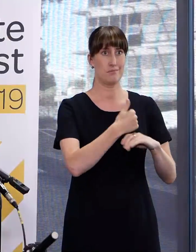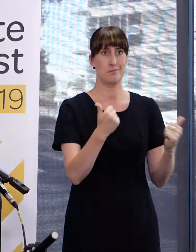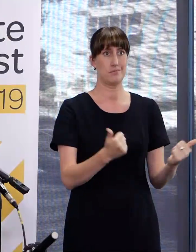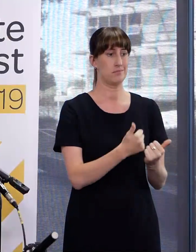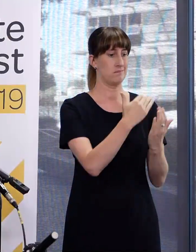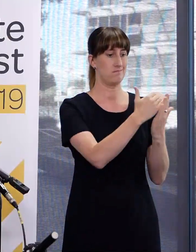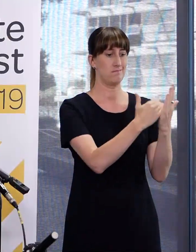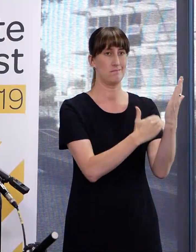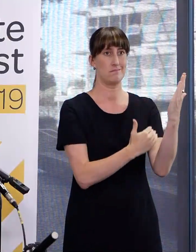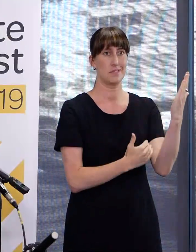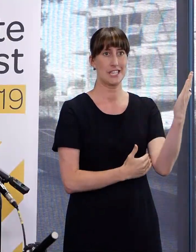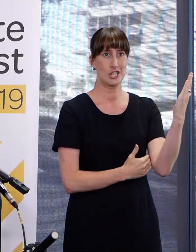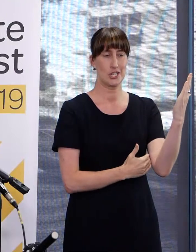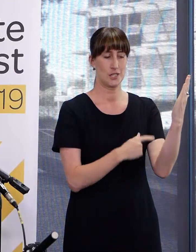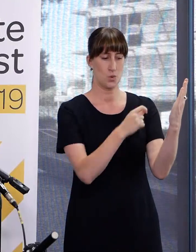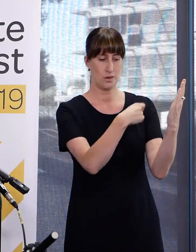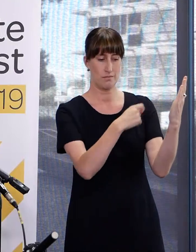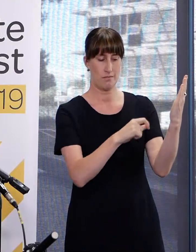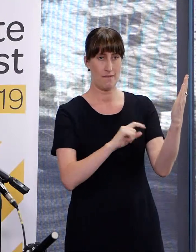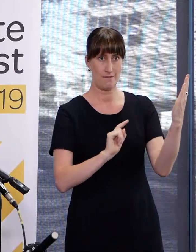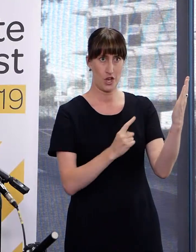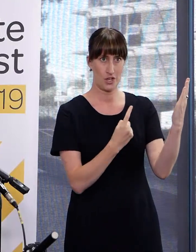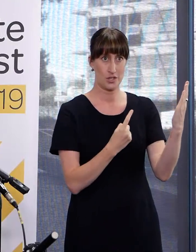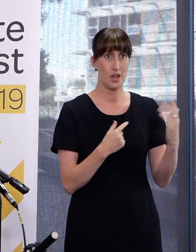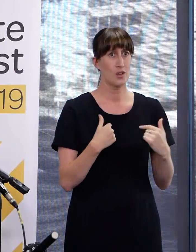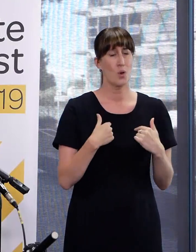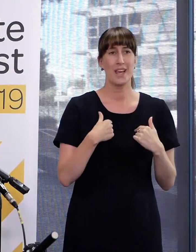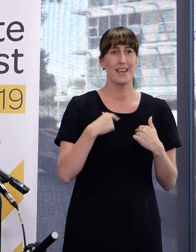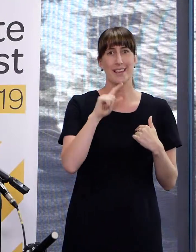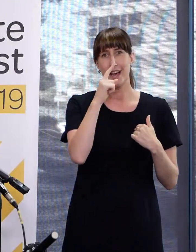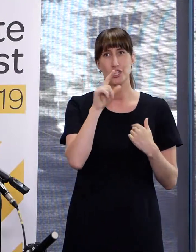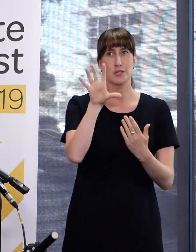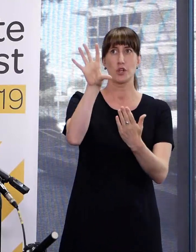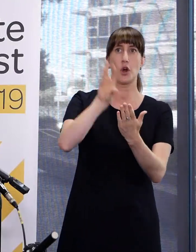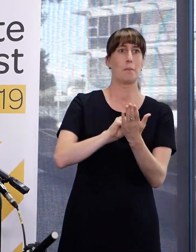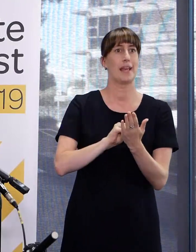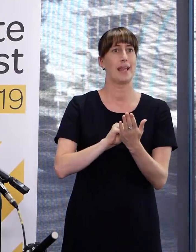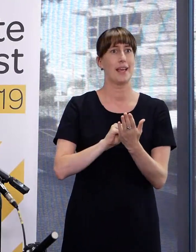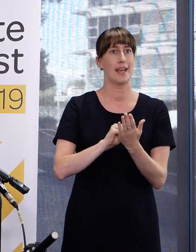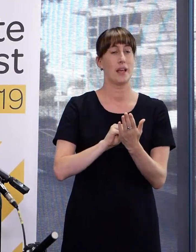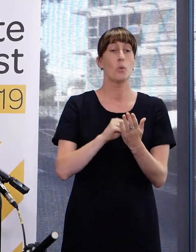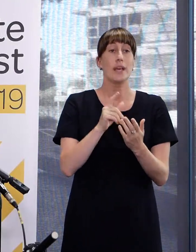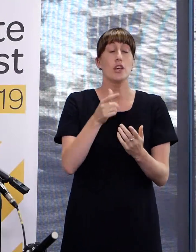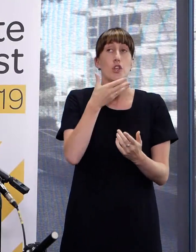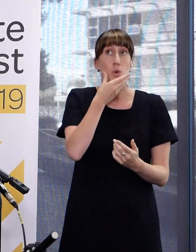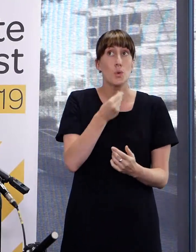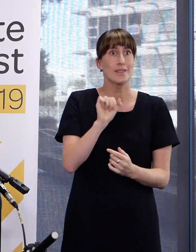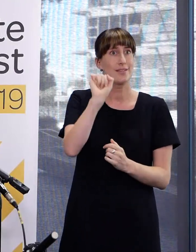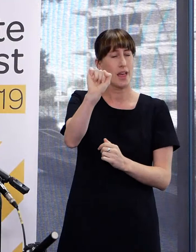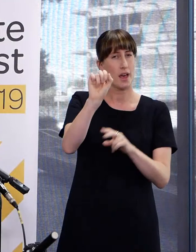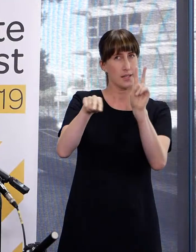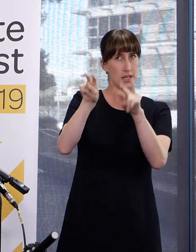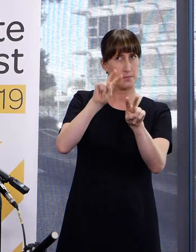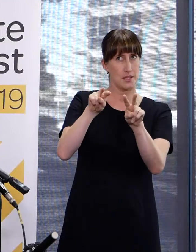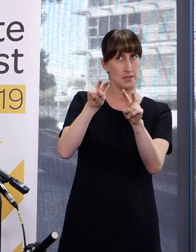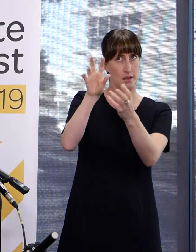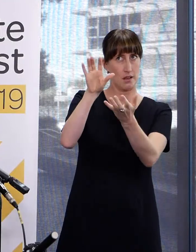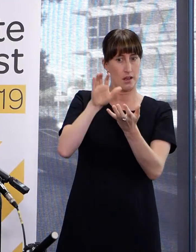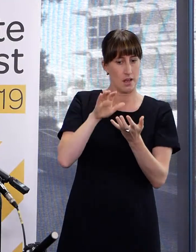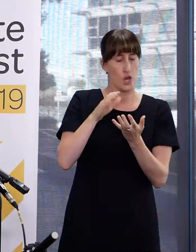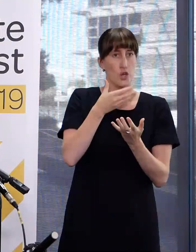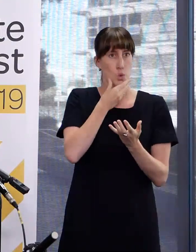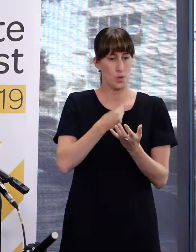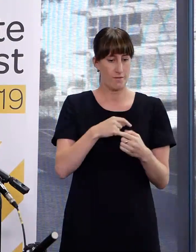in place. So it's not about duplicating; it's about making use of those assessments but we need to make sure for New Zealanders in New